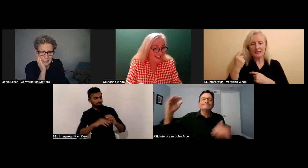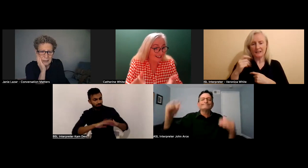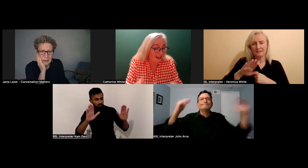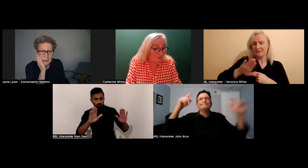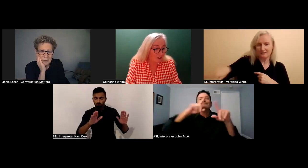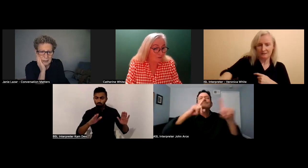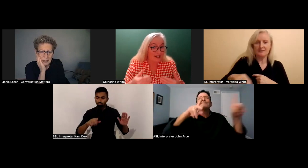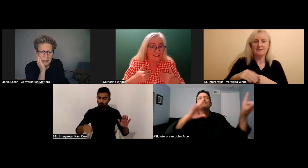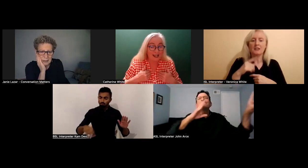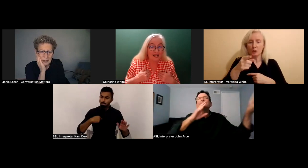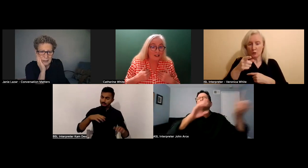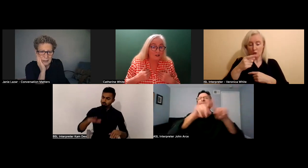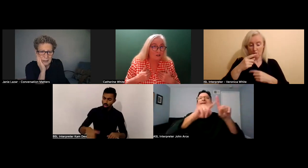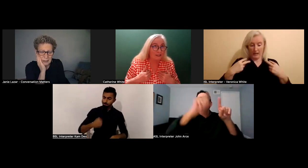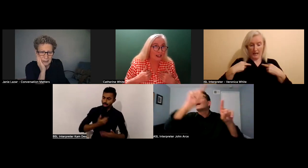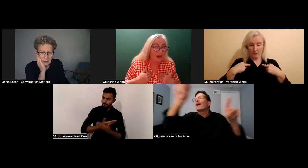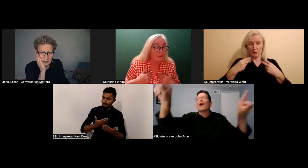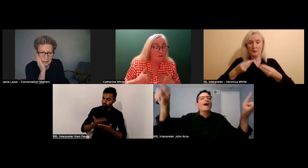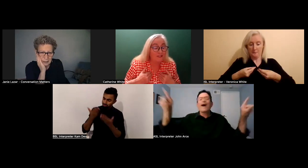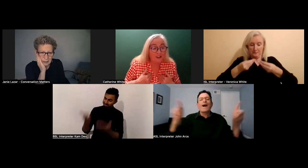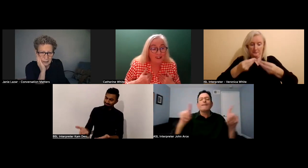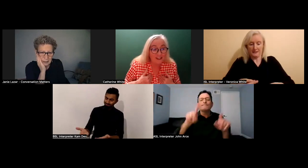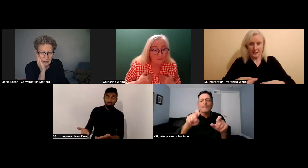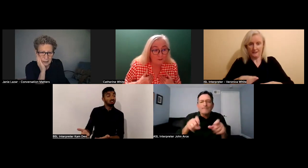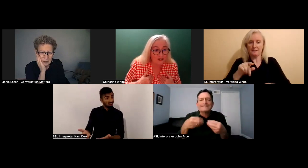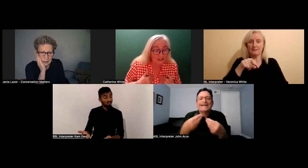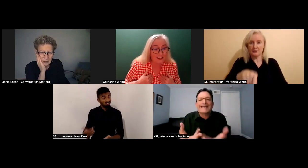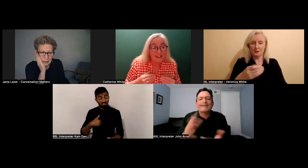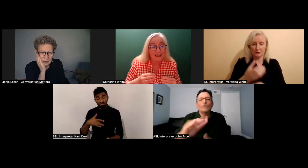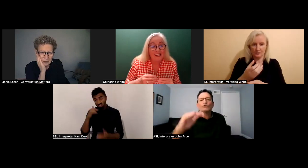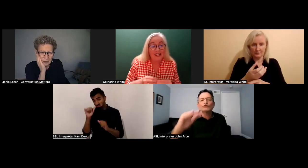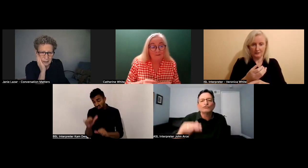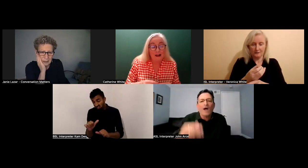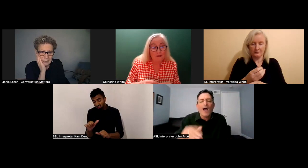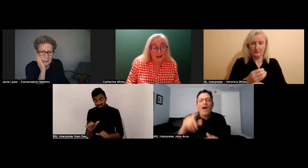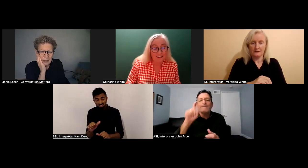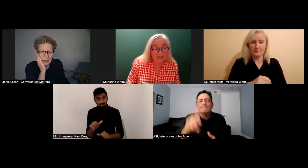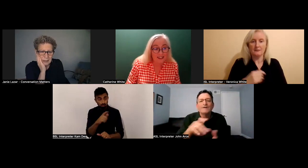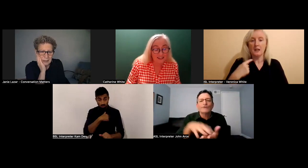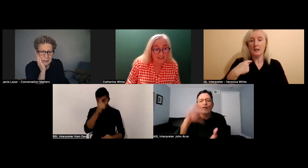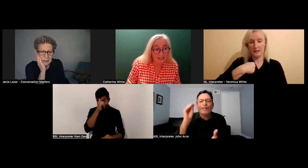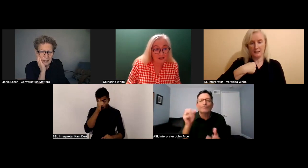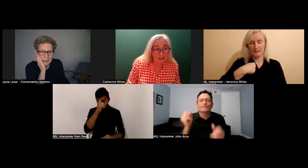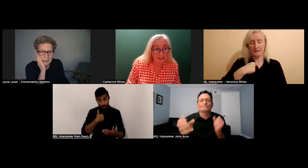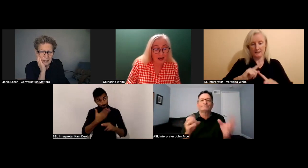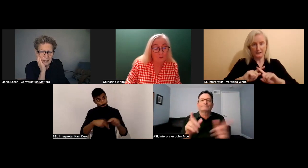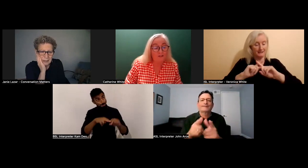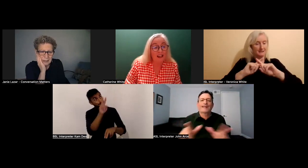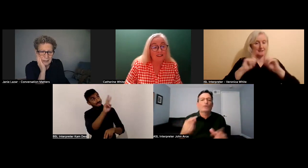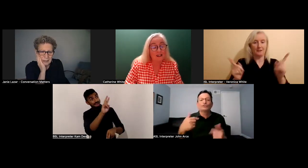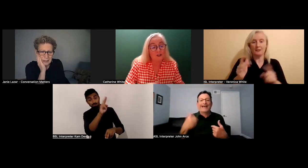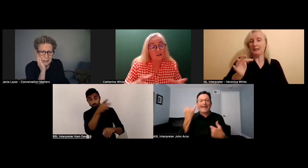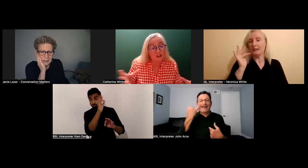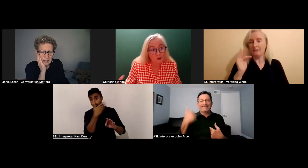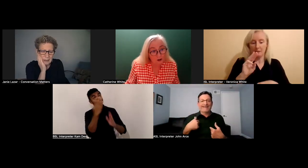child that language, because I know that I would be a very different person if my parents did not sign to me. I would